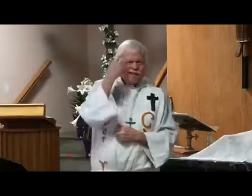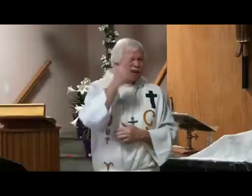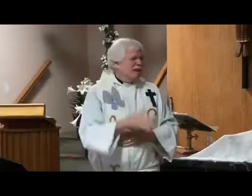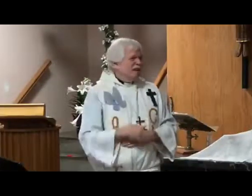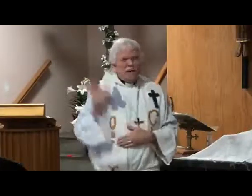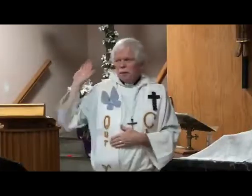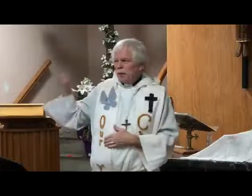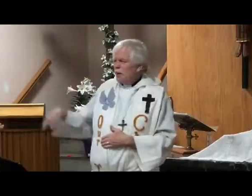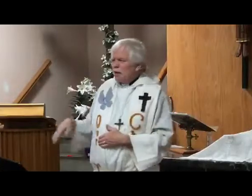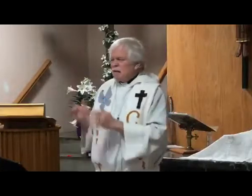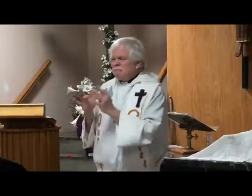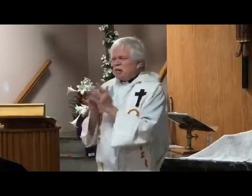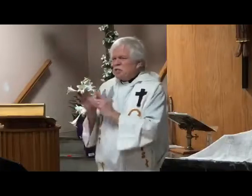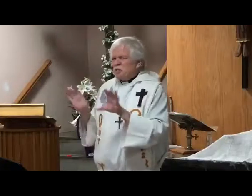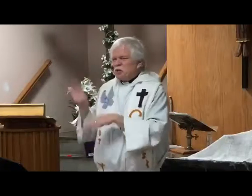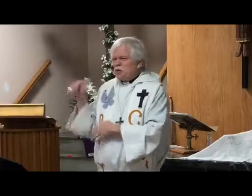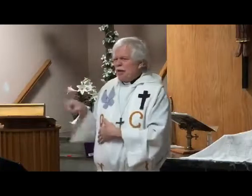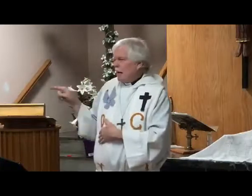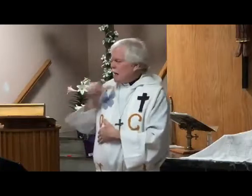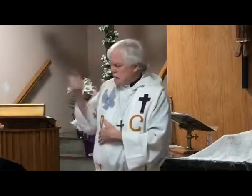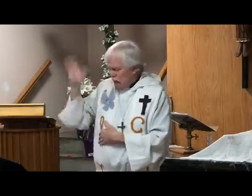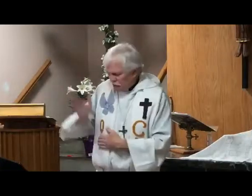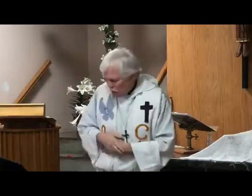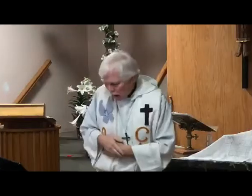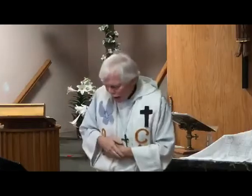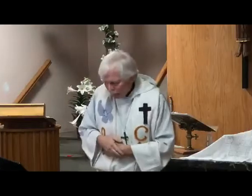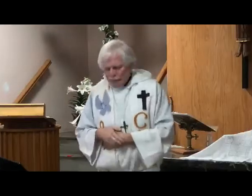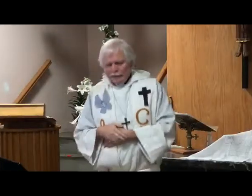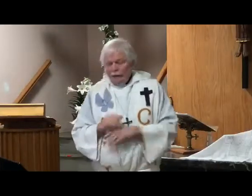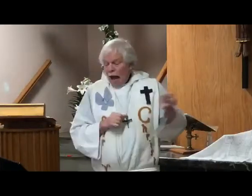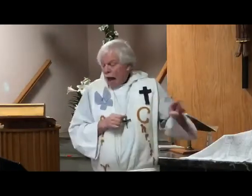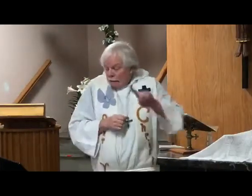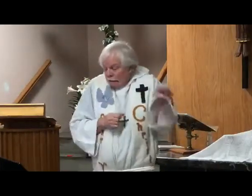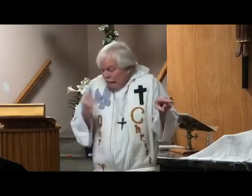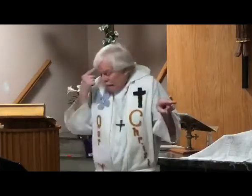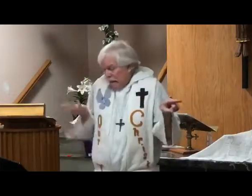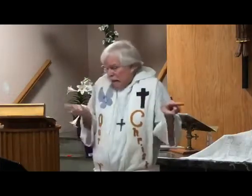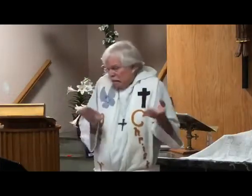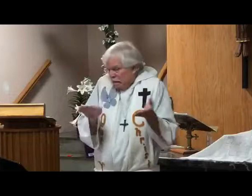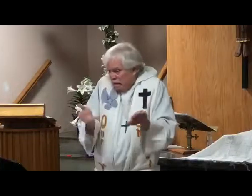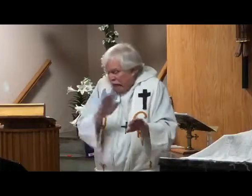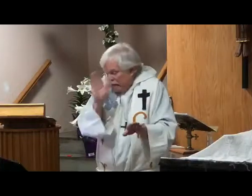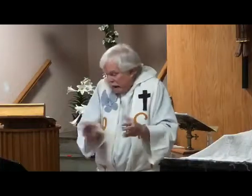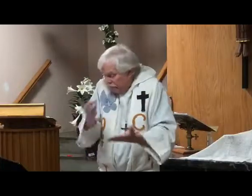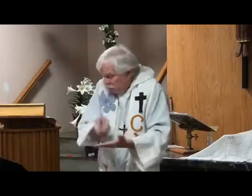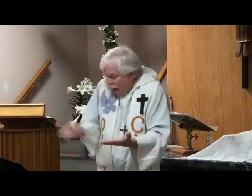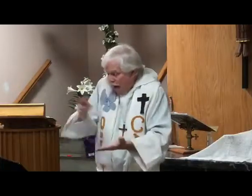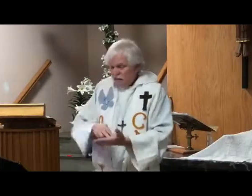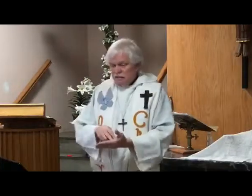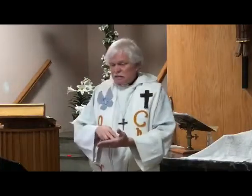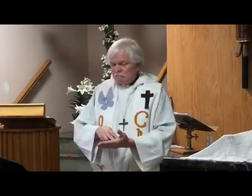to think, oh, Jesus couldn't do that. He's not God. And they think that dead